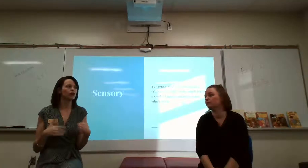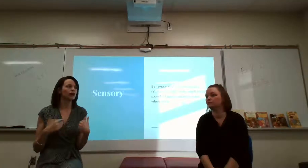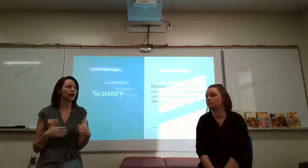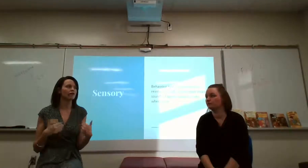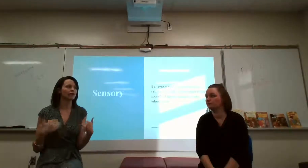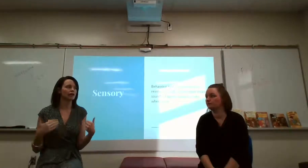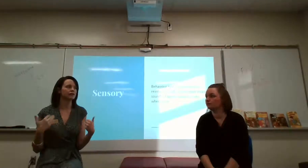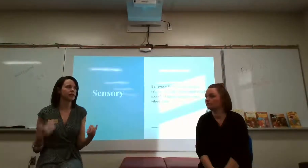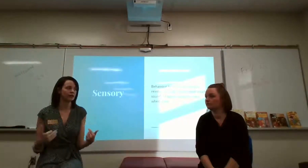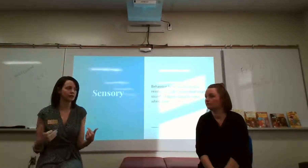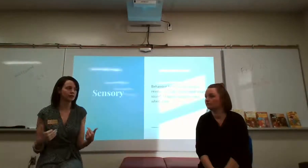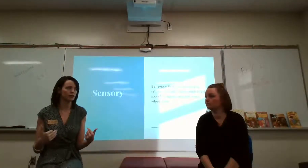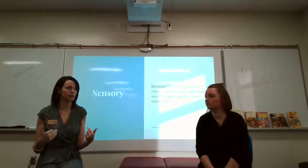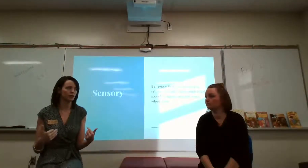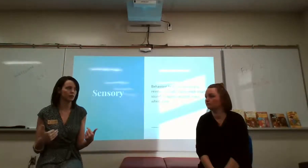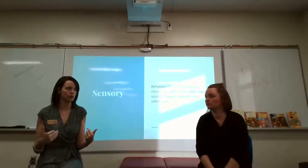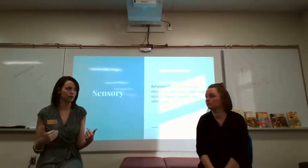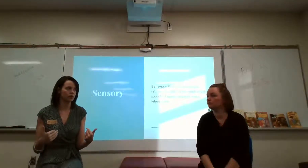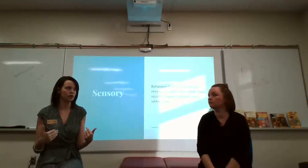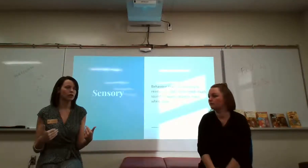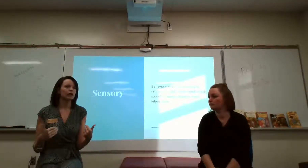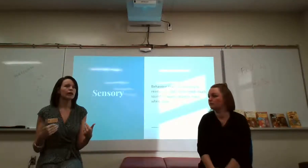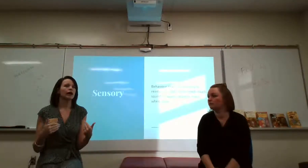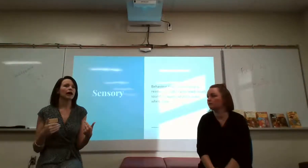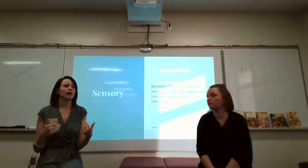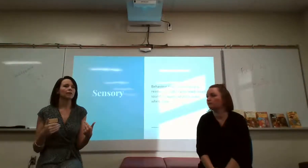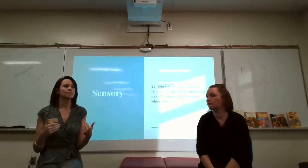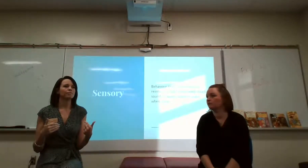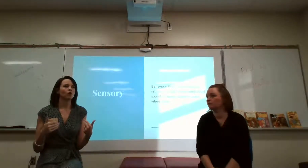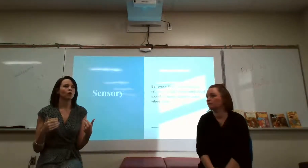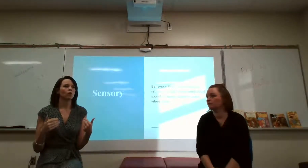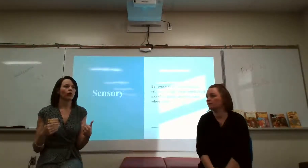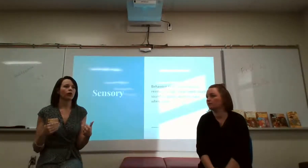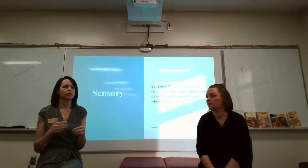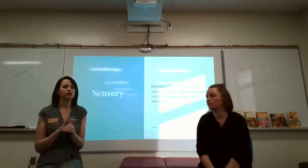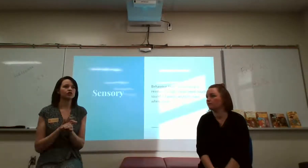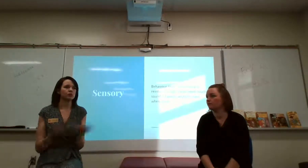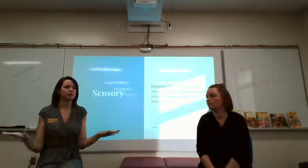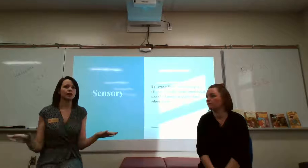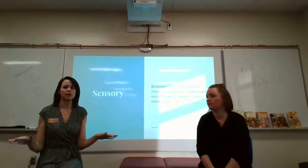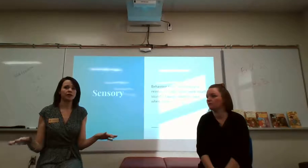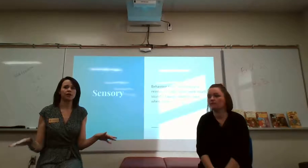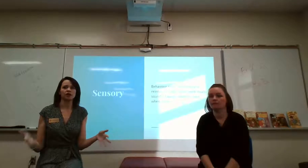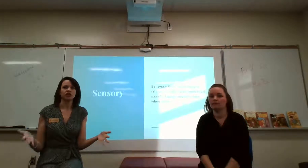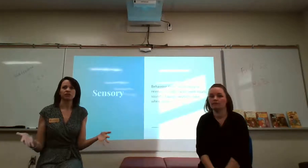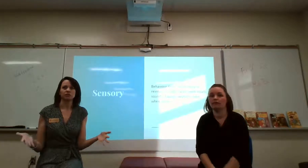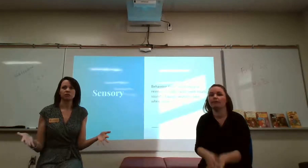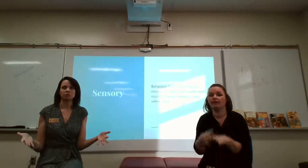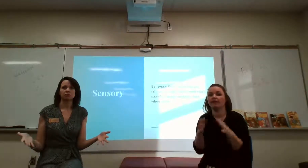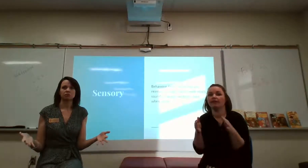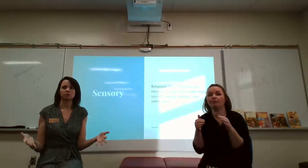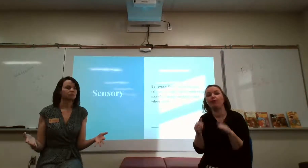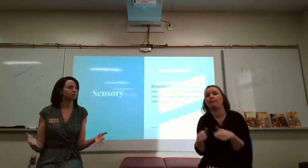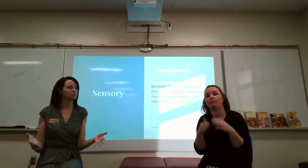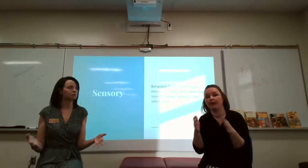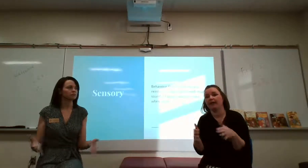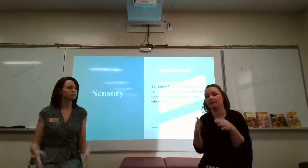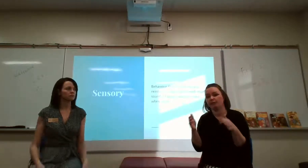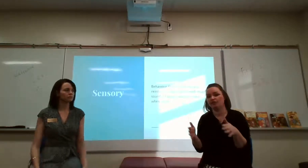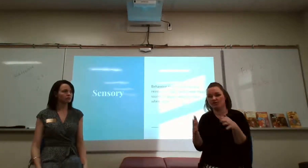I have a case yet since I've been with the board where it was just sensory function. Being that the problem behavior was just